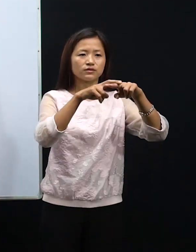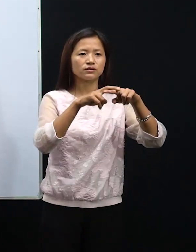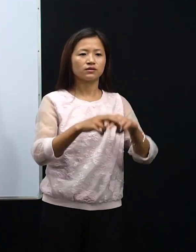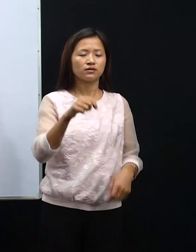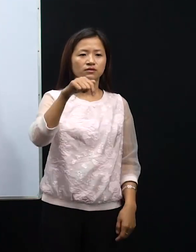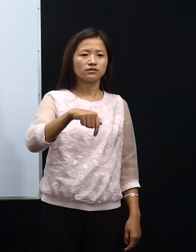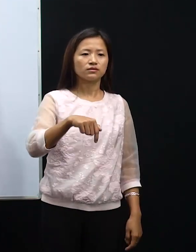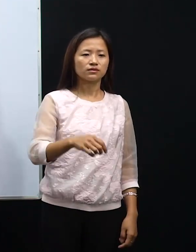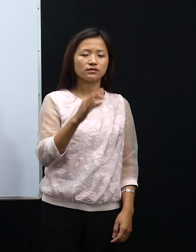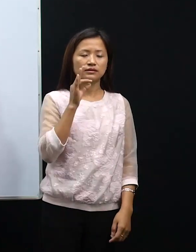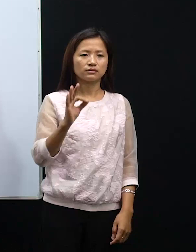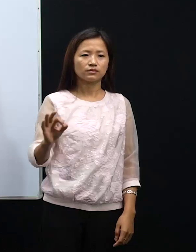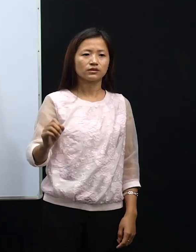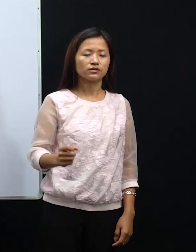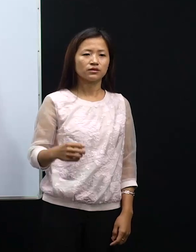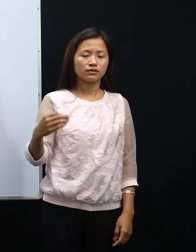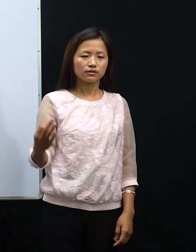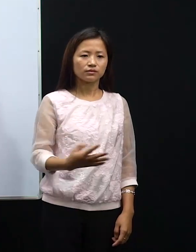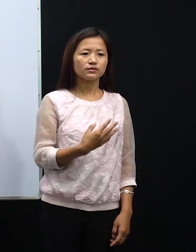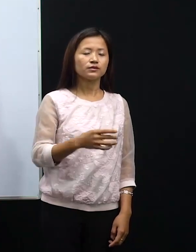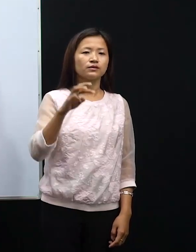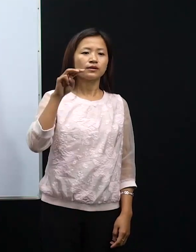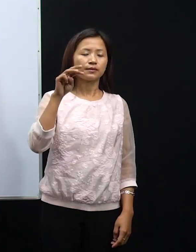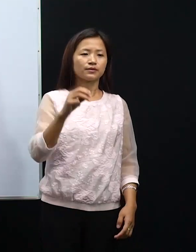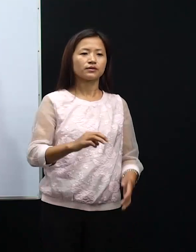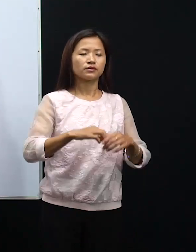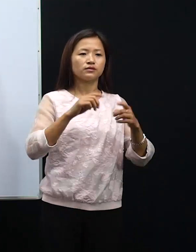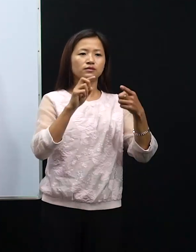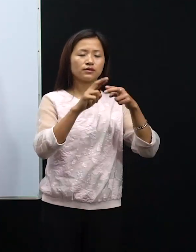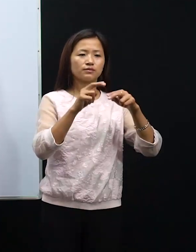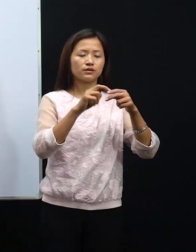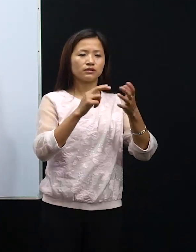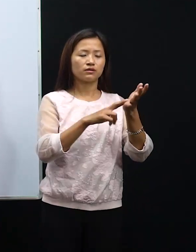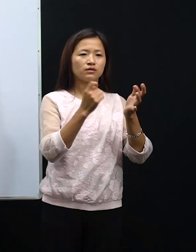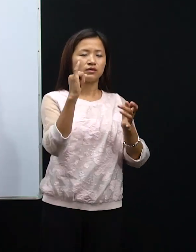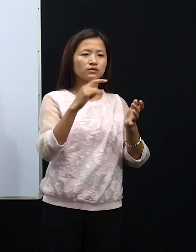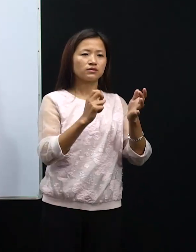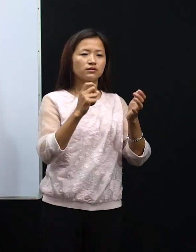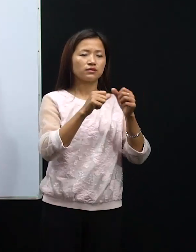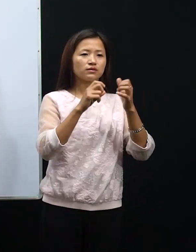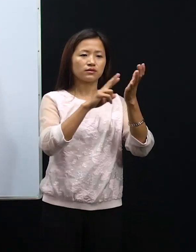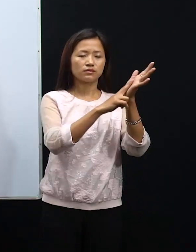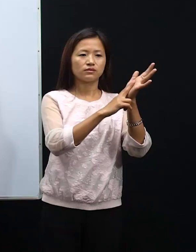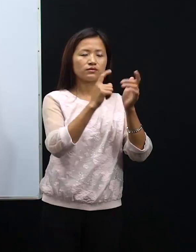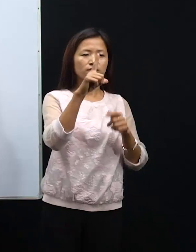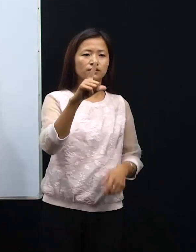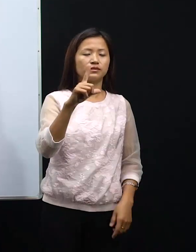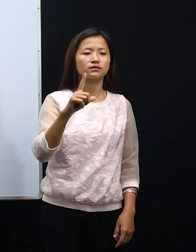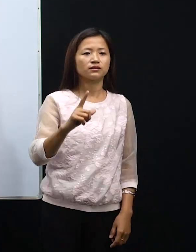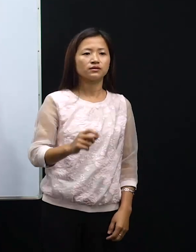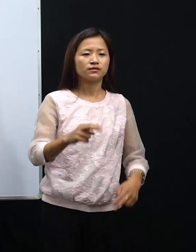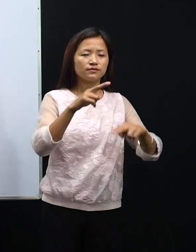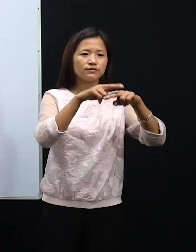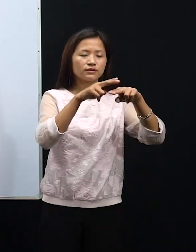these are simply the numerical factor, only numbers. Okay, So when you look at 2x, we will